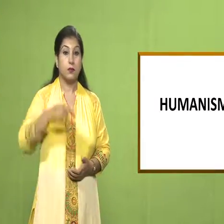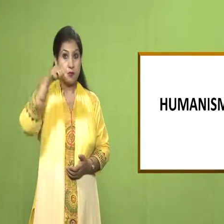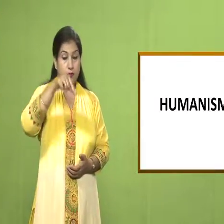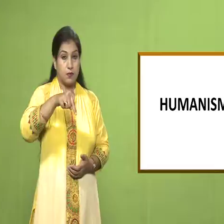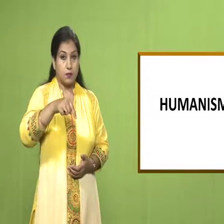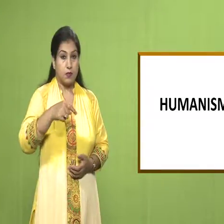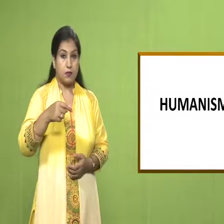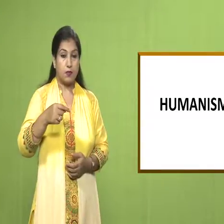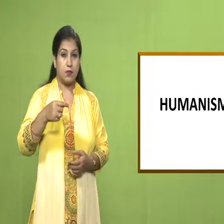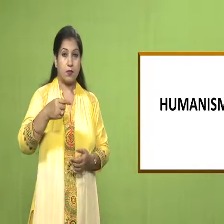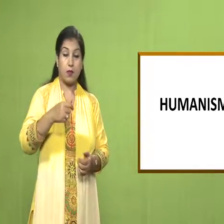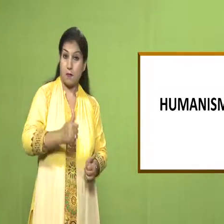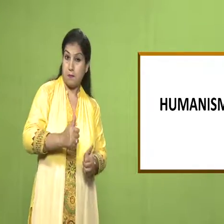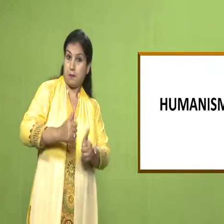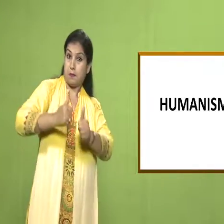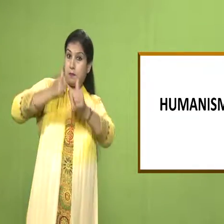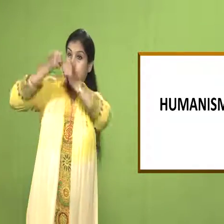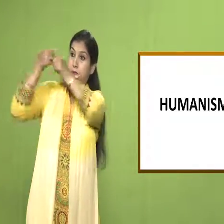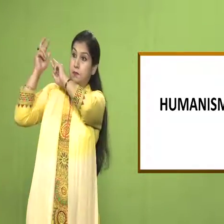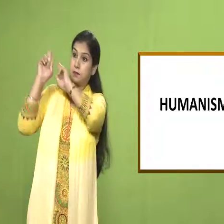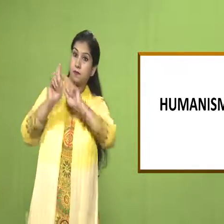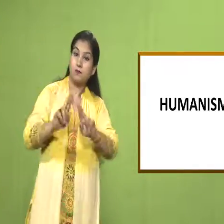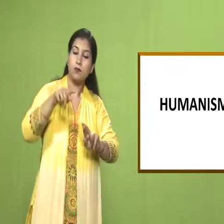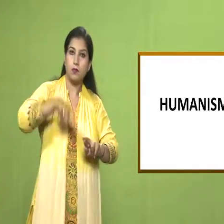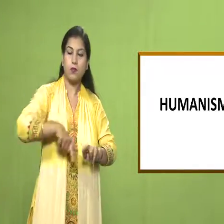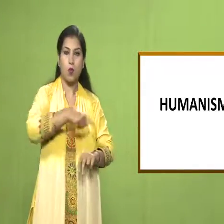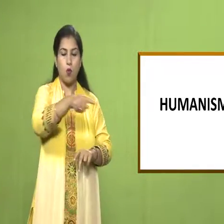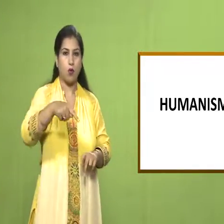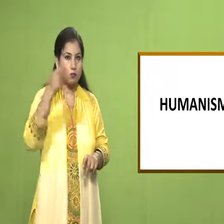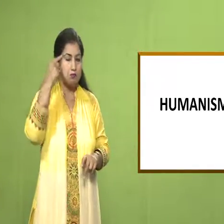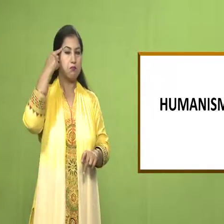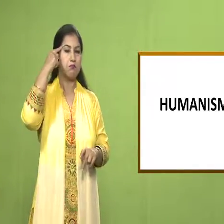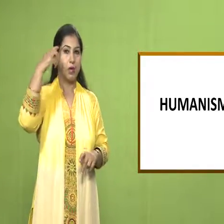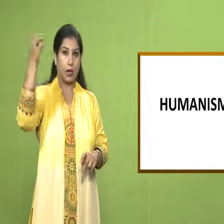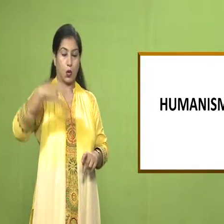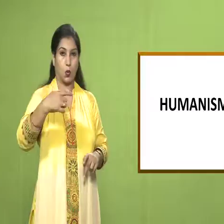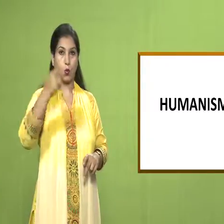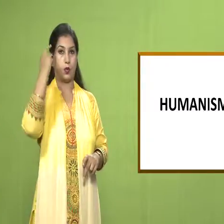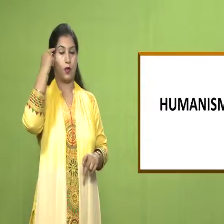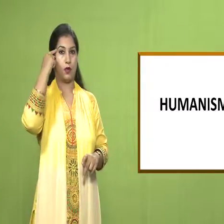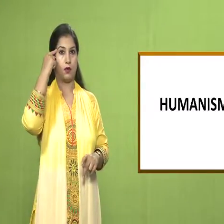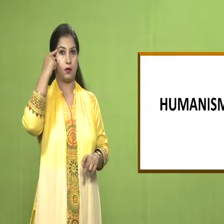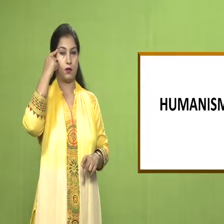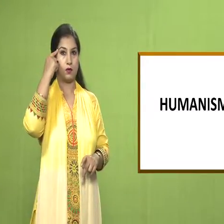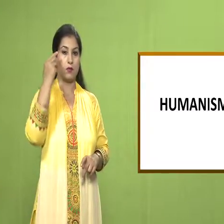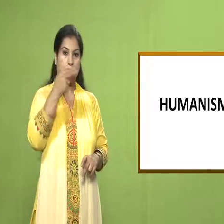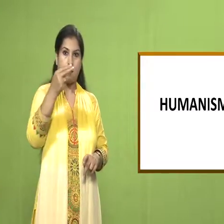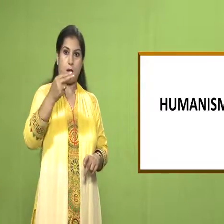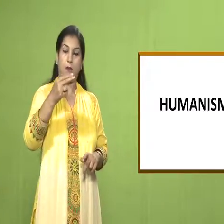Renaissance marked the birth of a new way of thinking called humanism.